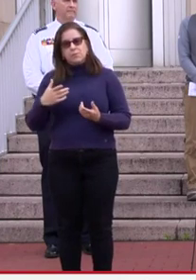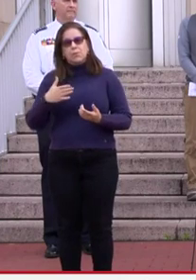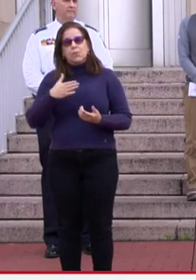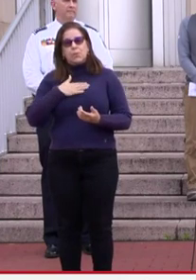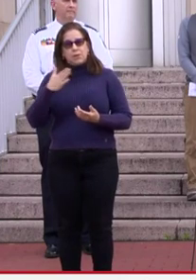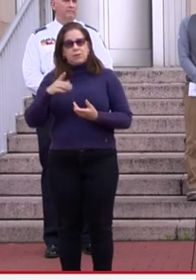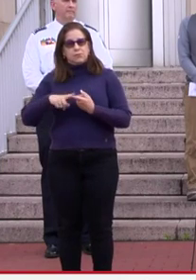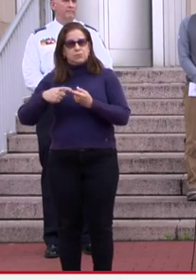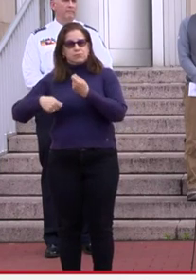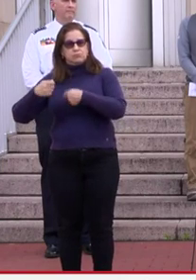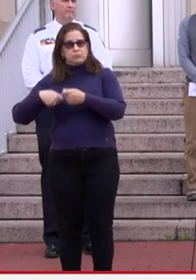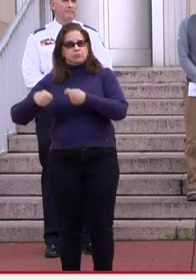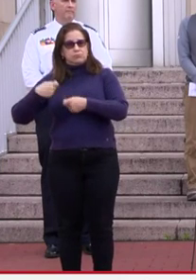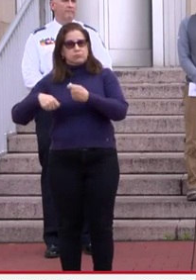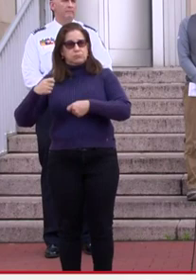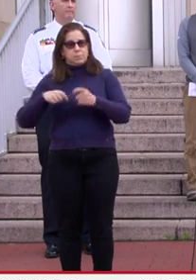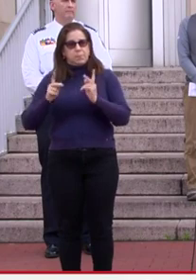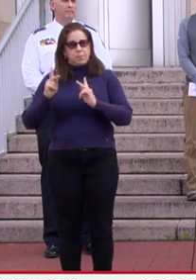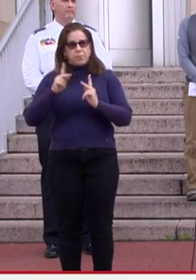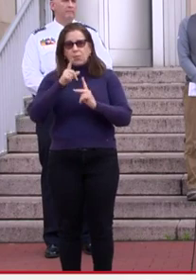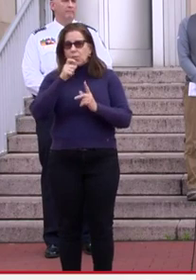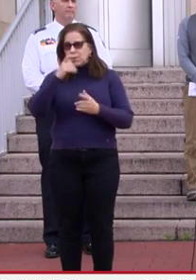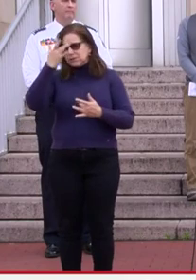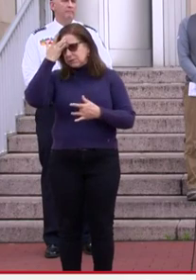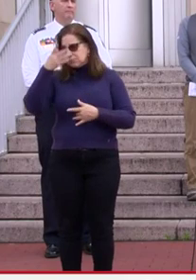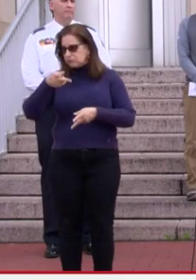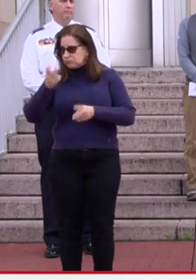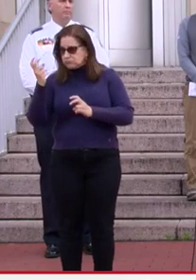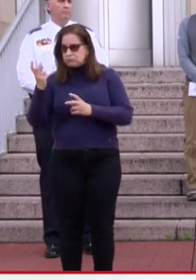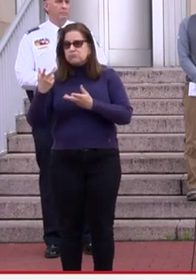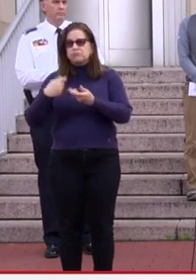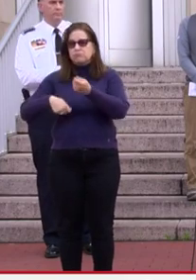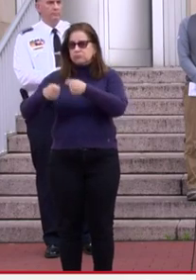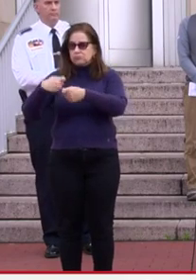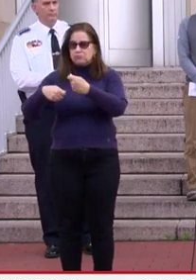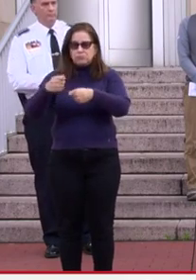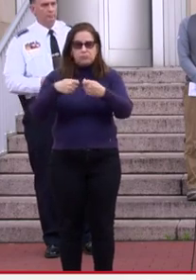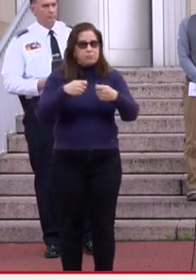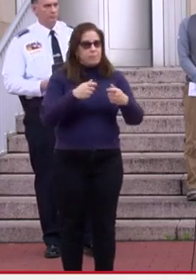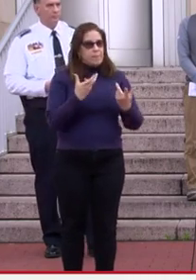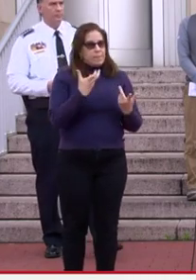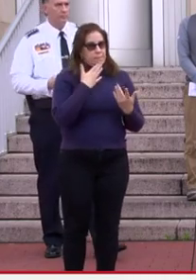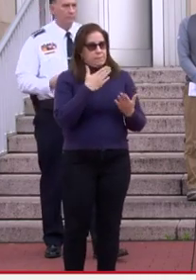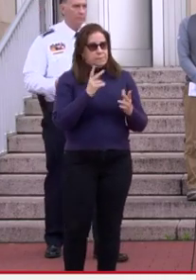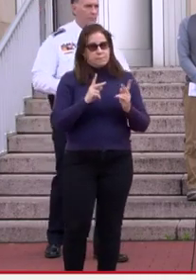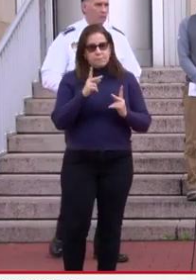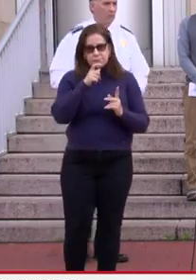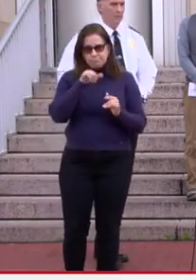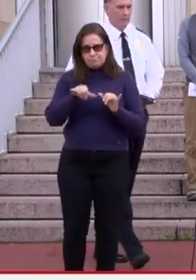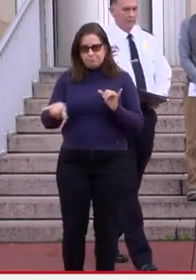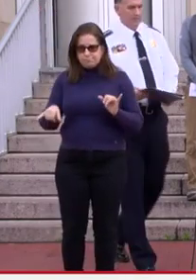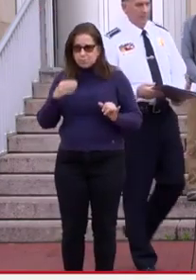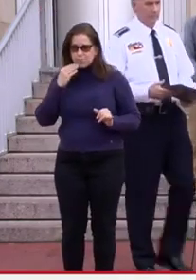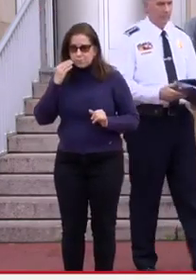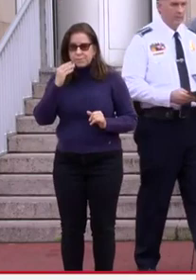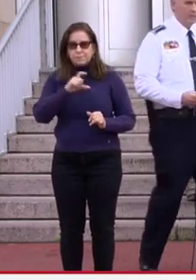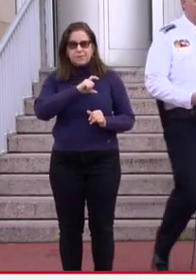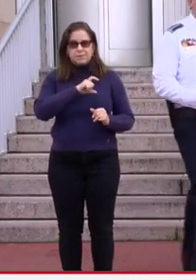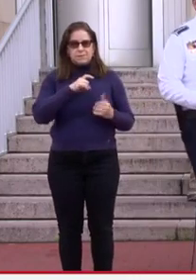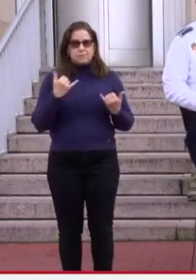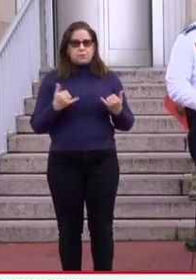I'm extremely proud of you for taking care of your community, and thank you very much. With that, I'd like to introduce Chief Newsom.